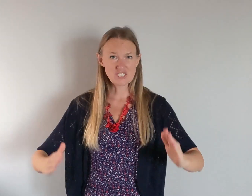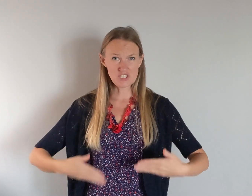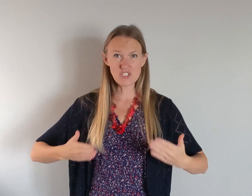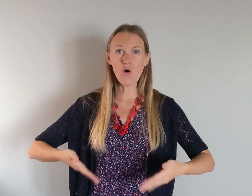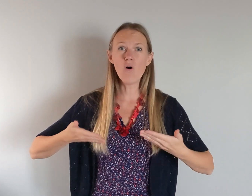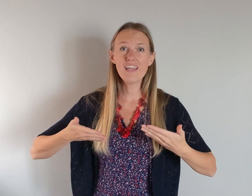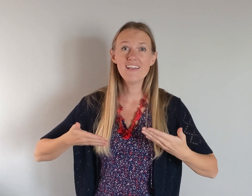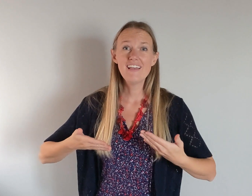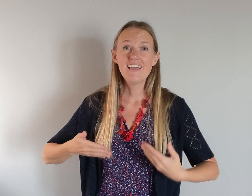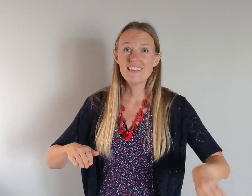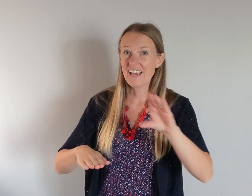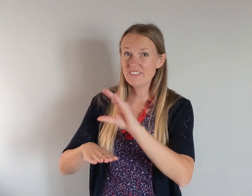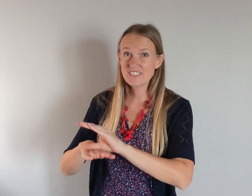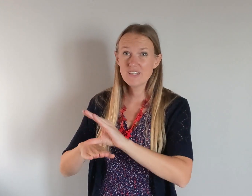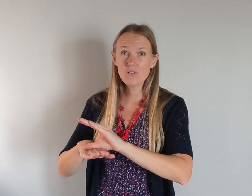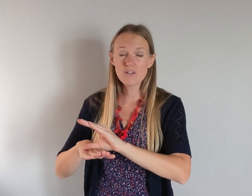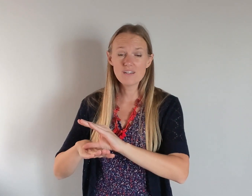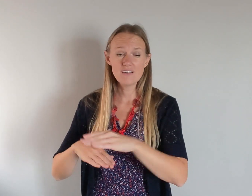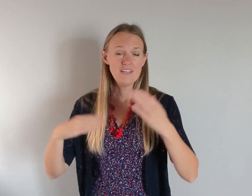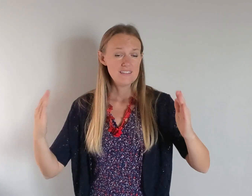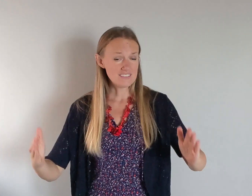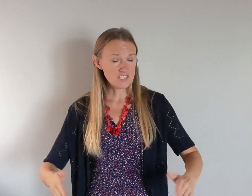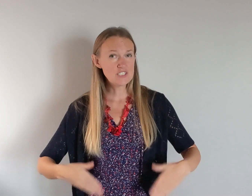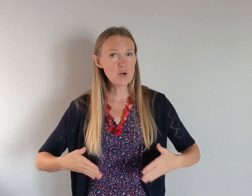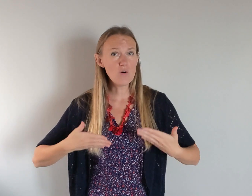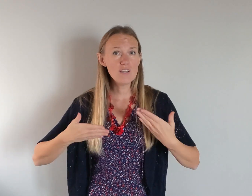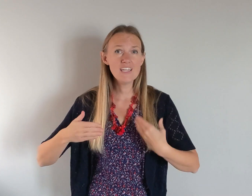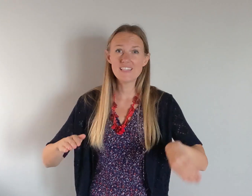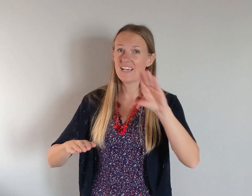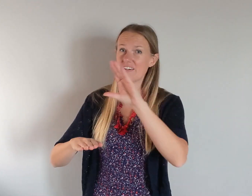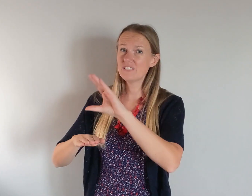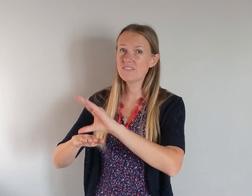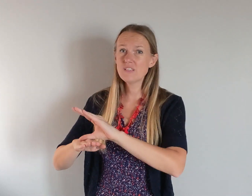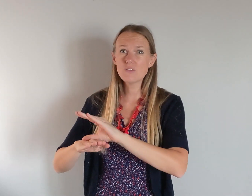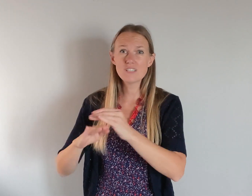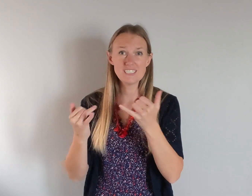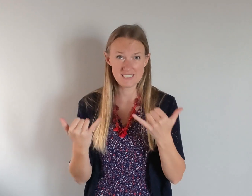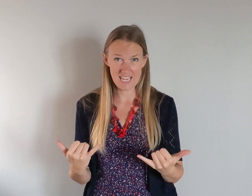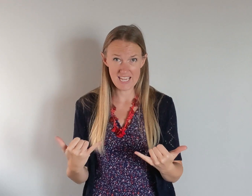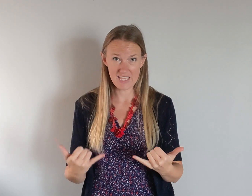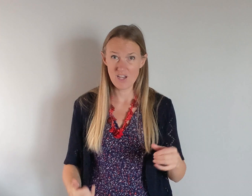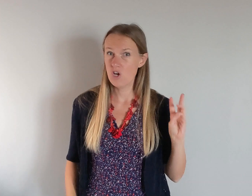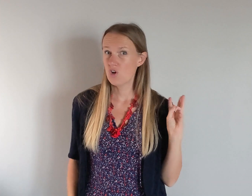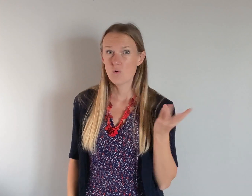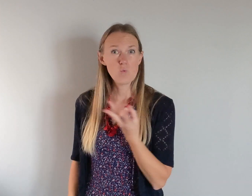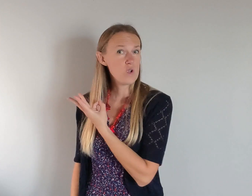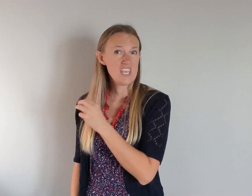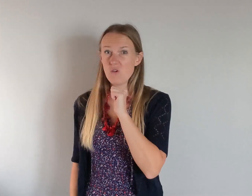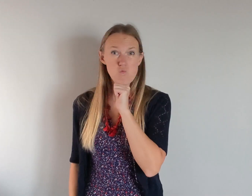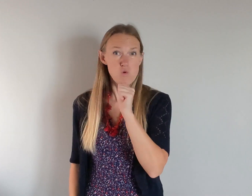There's joy in the house of the Lord. There's joy in the house of the Lord today. We